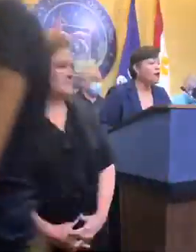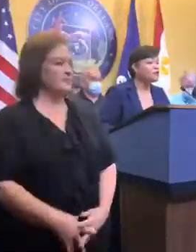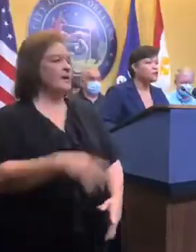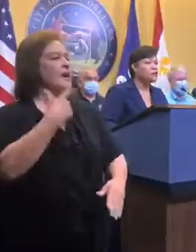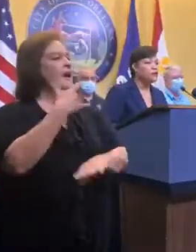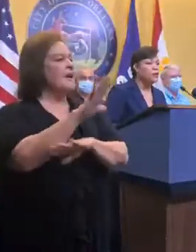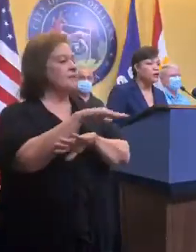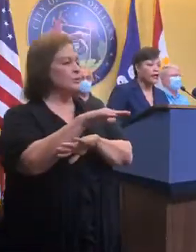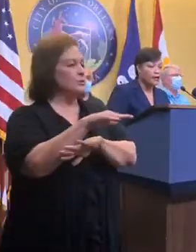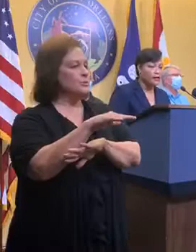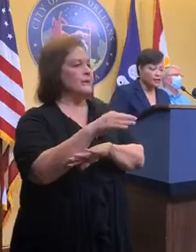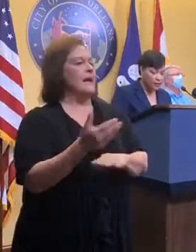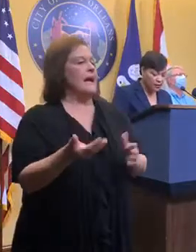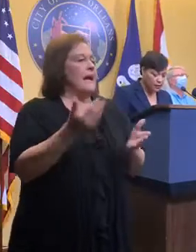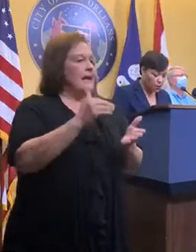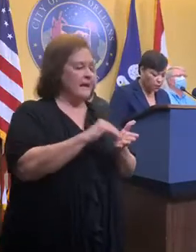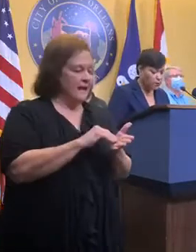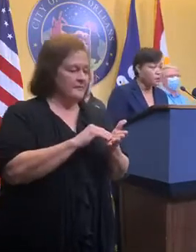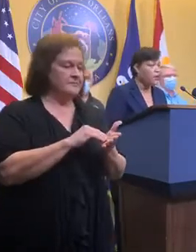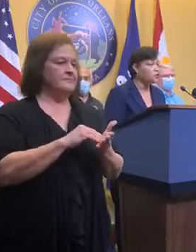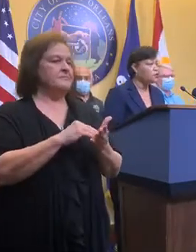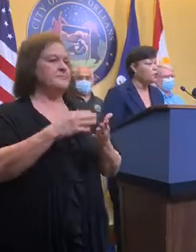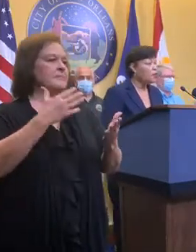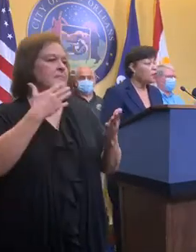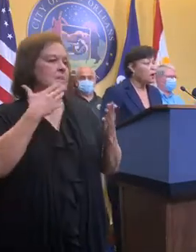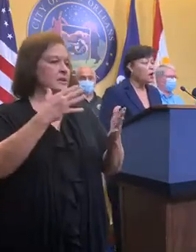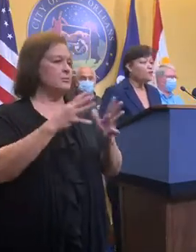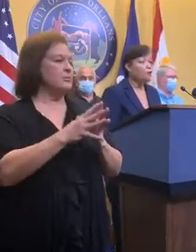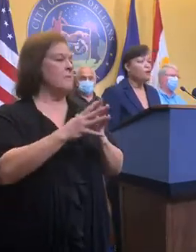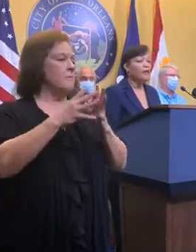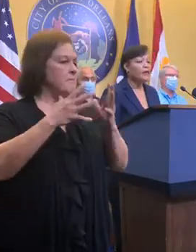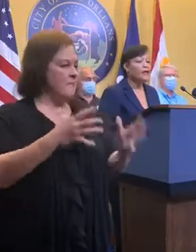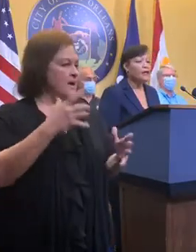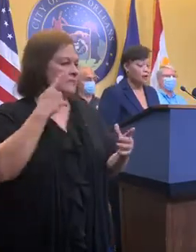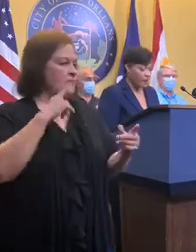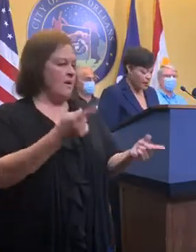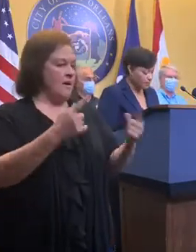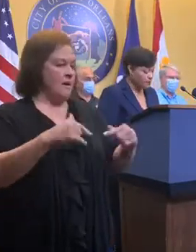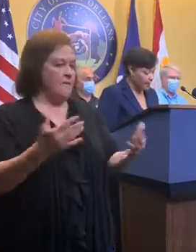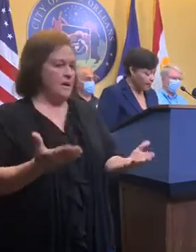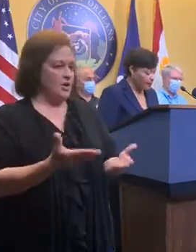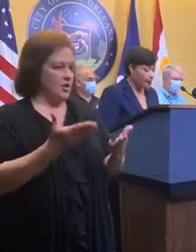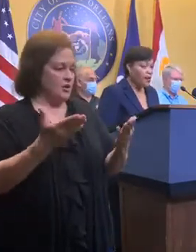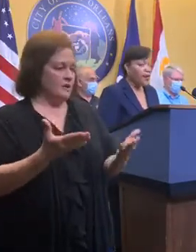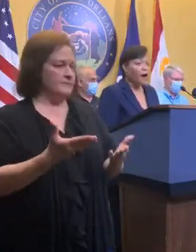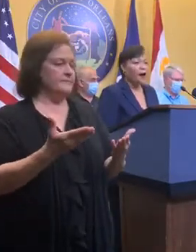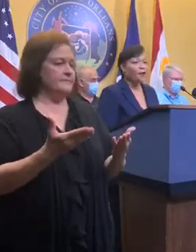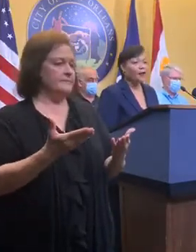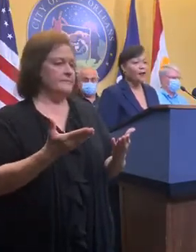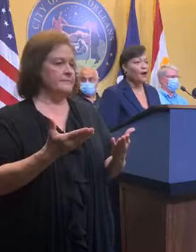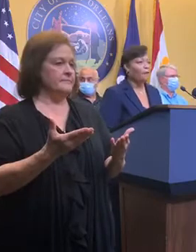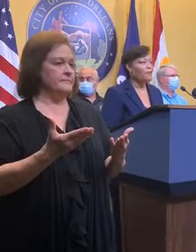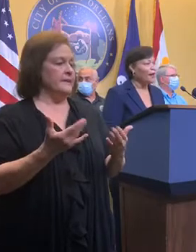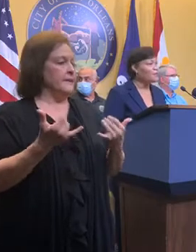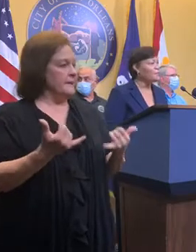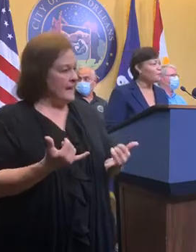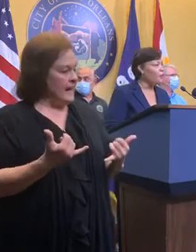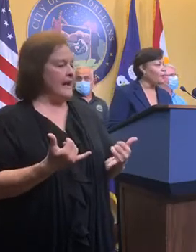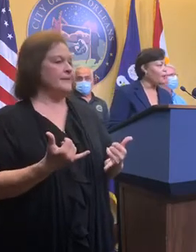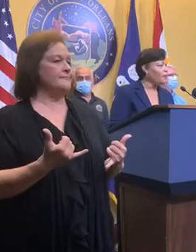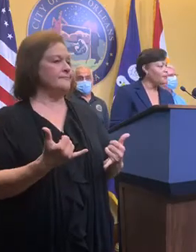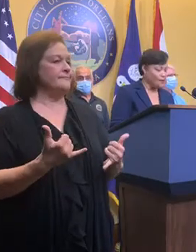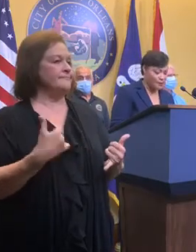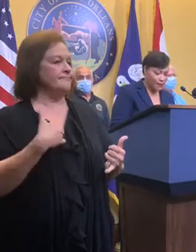Well, good afternoon again, and thank you all so much for being here. As yet, we are